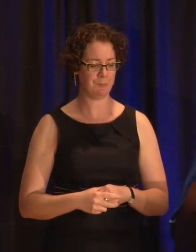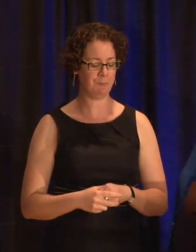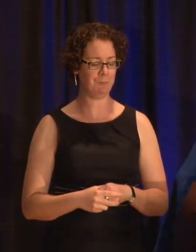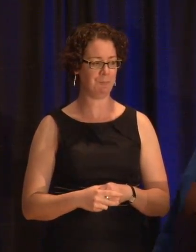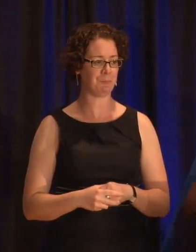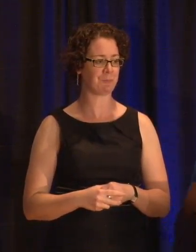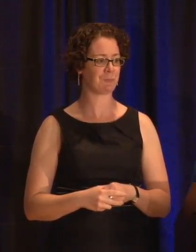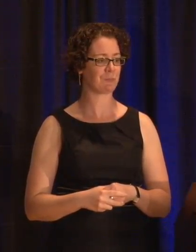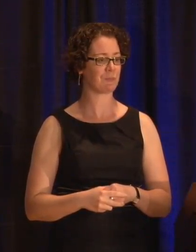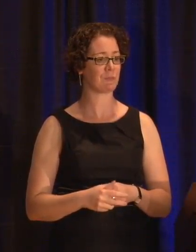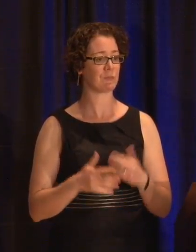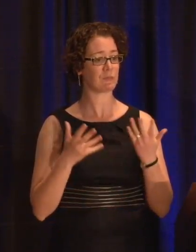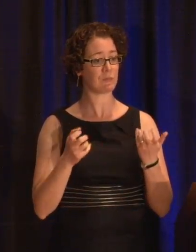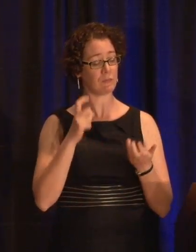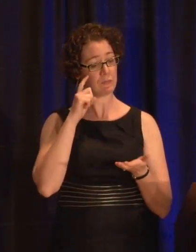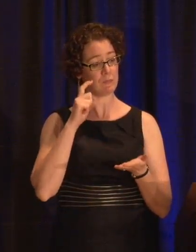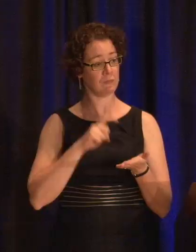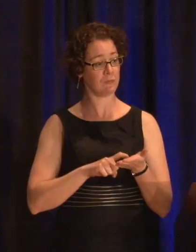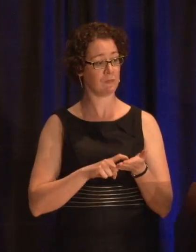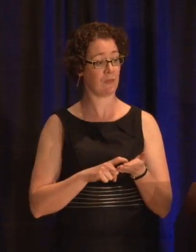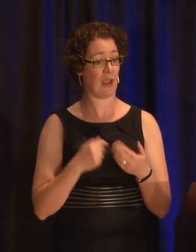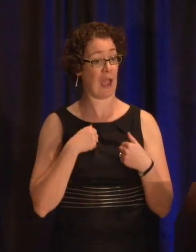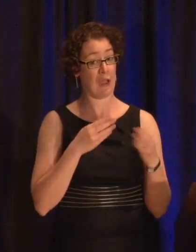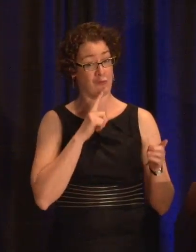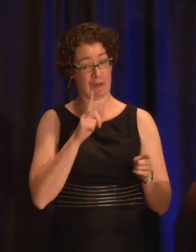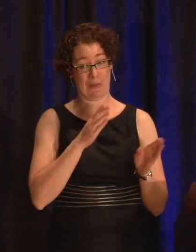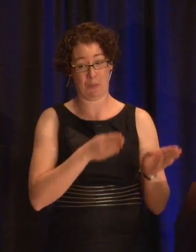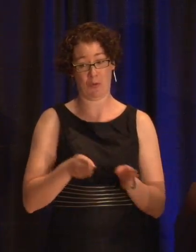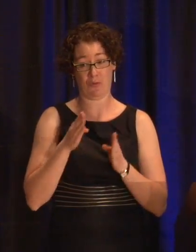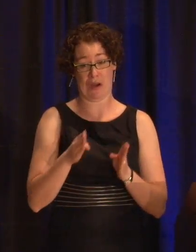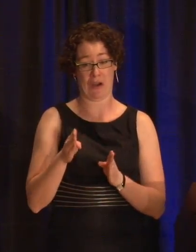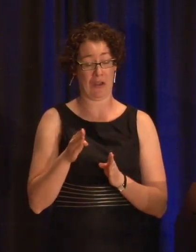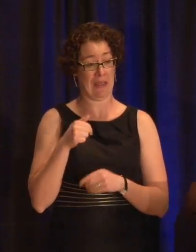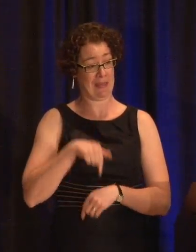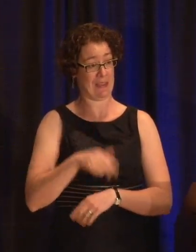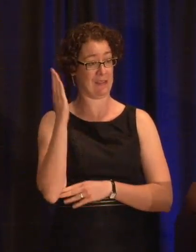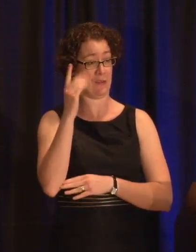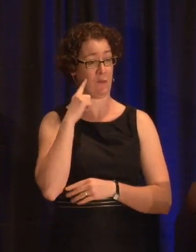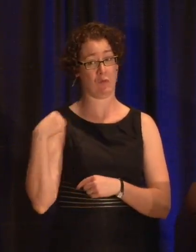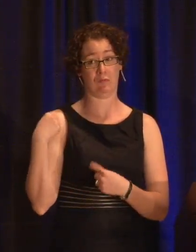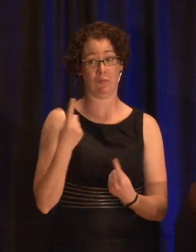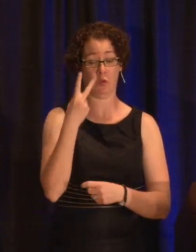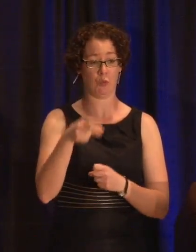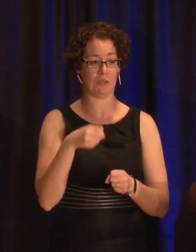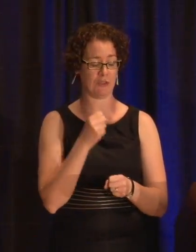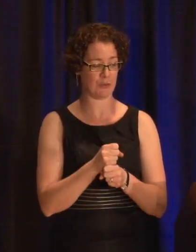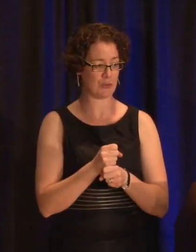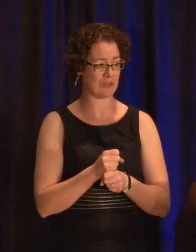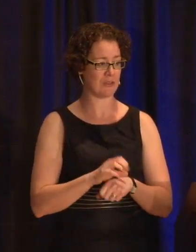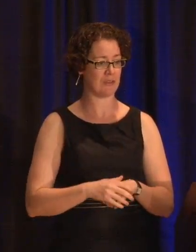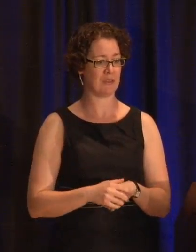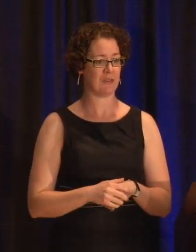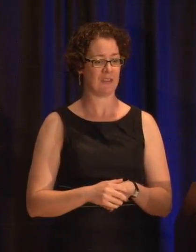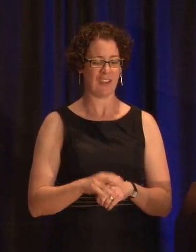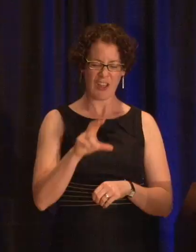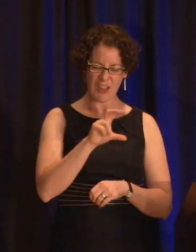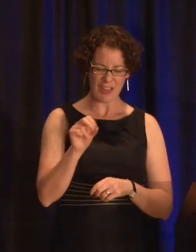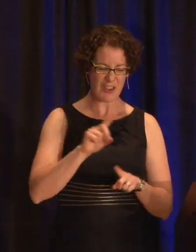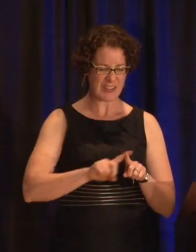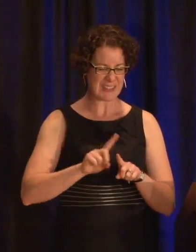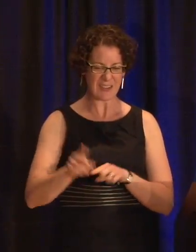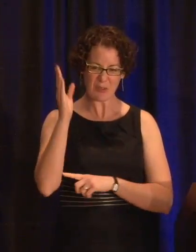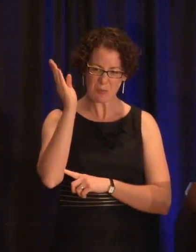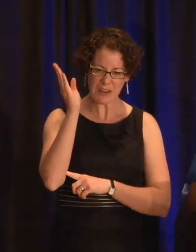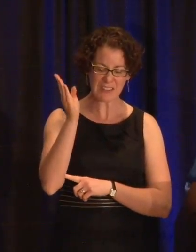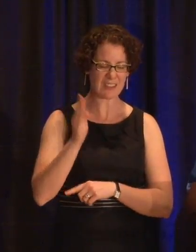I would like to mention that I feel as though I've been preparing for this address for the last 2 years. I must have done over 30 different